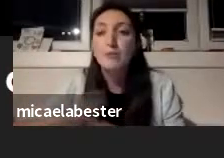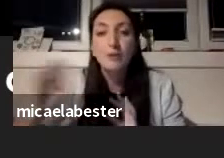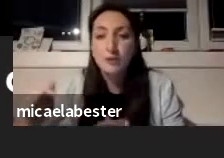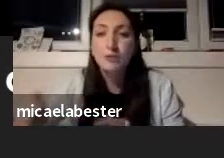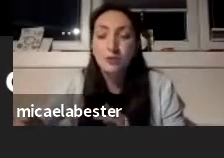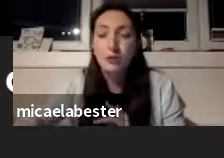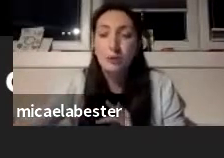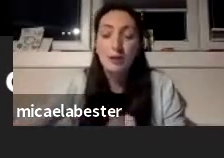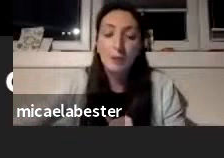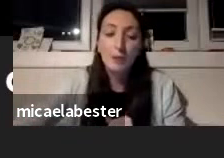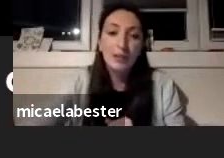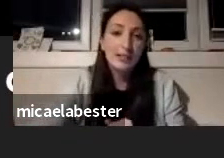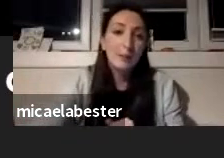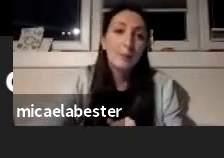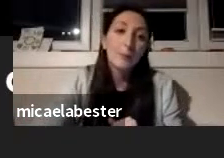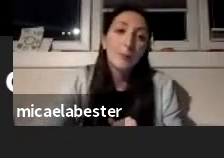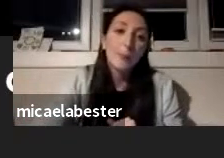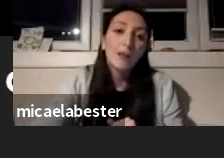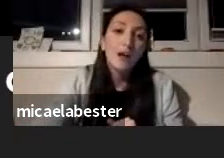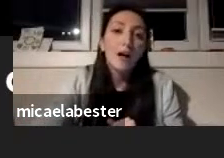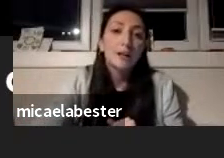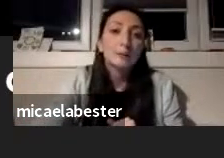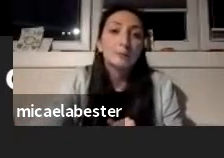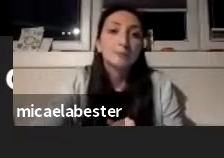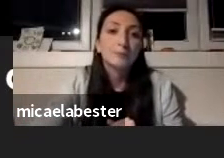manual alphabet, which we'll talk about a bit more later.